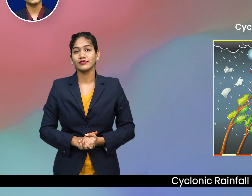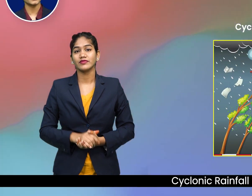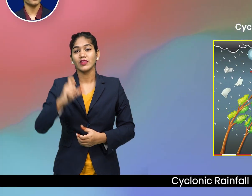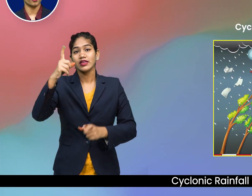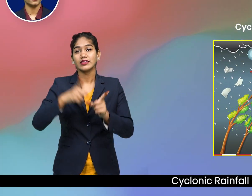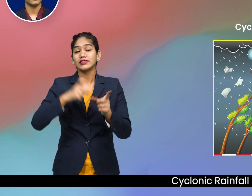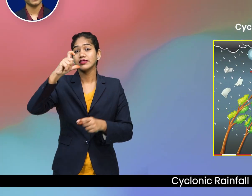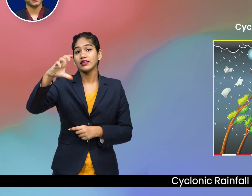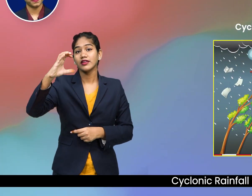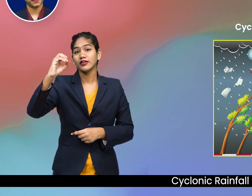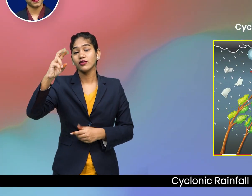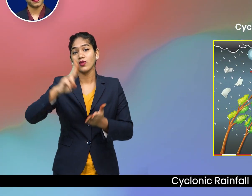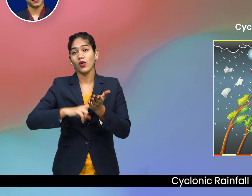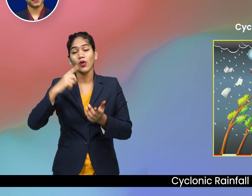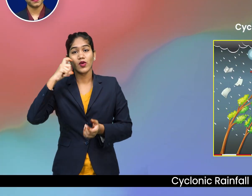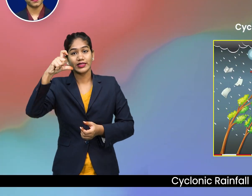cyclonic rainfall,